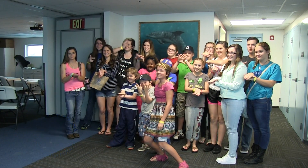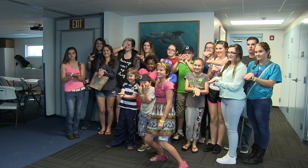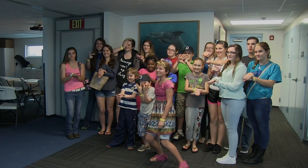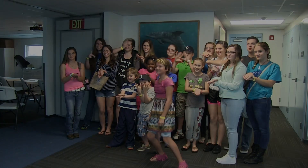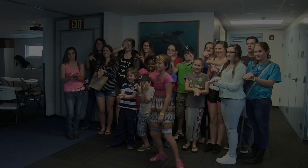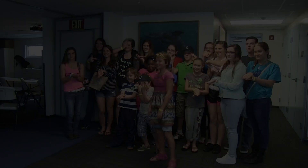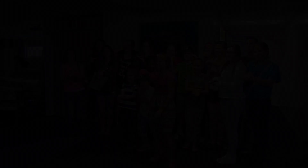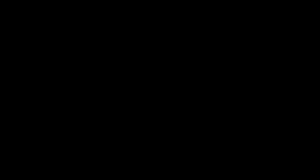Ah pirate, I see pirate.